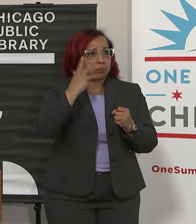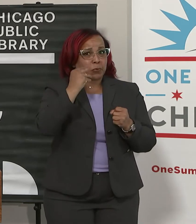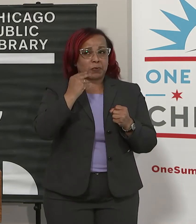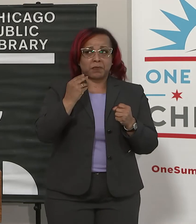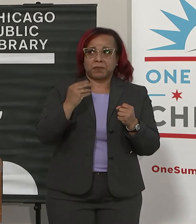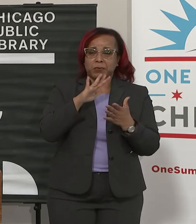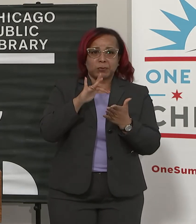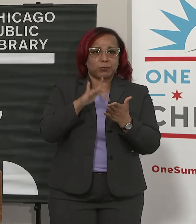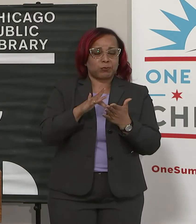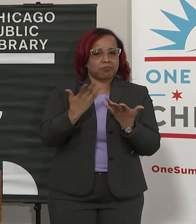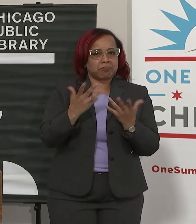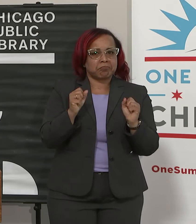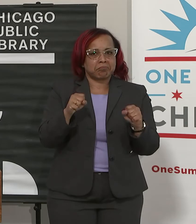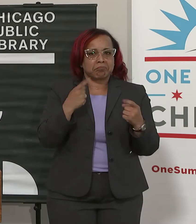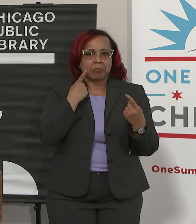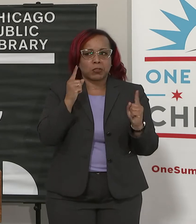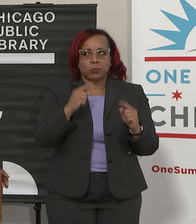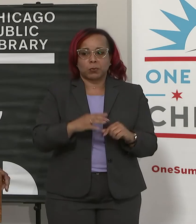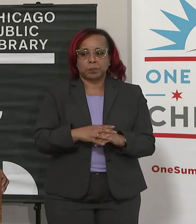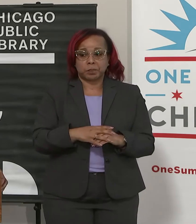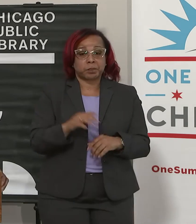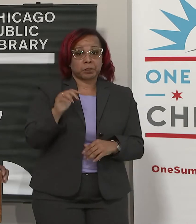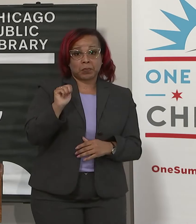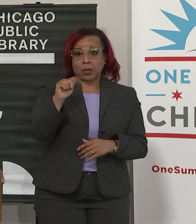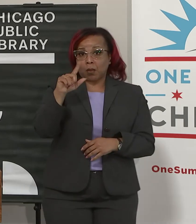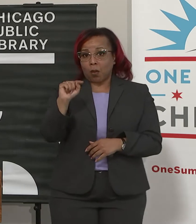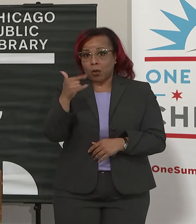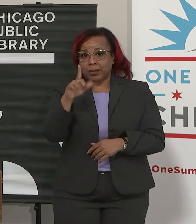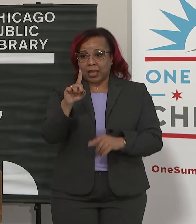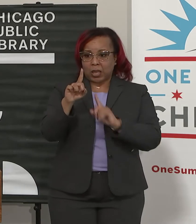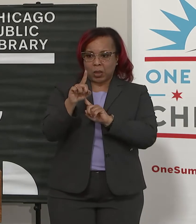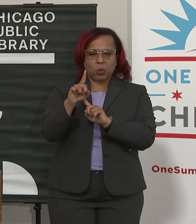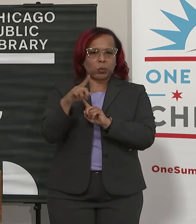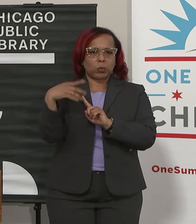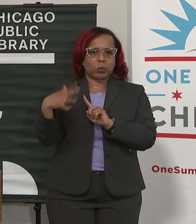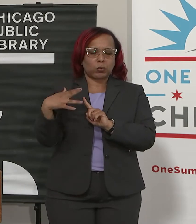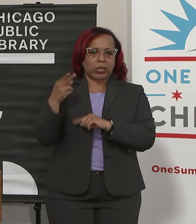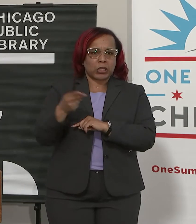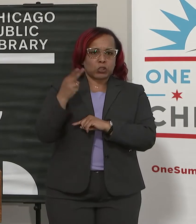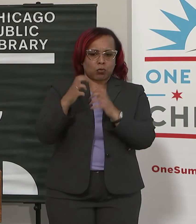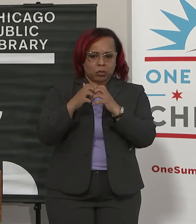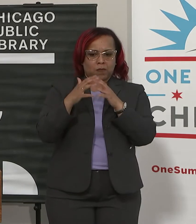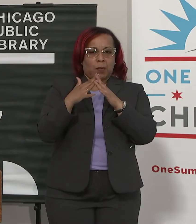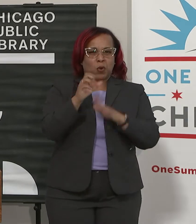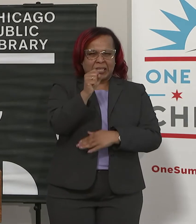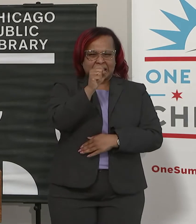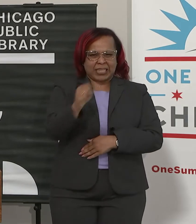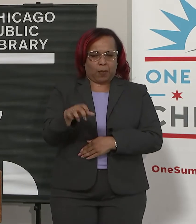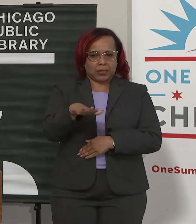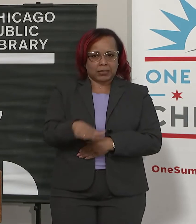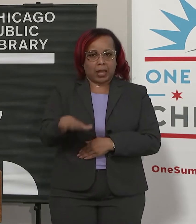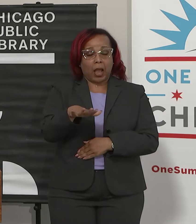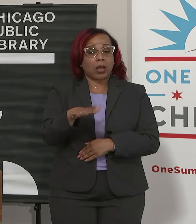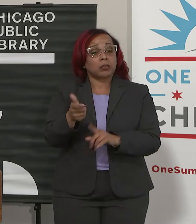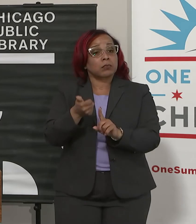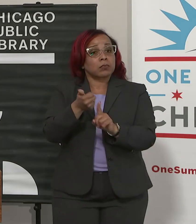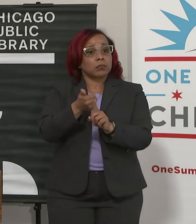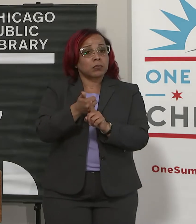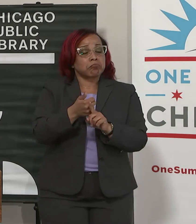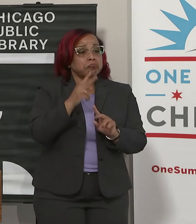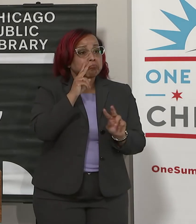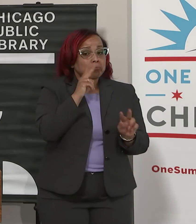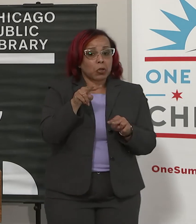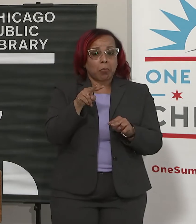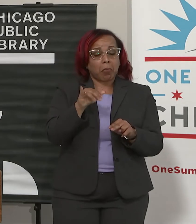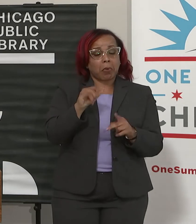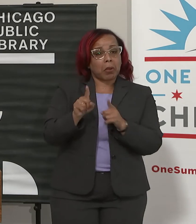center possible. Altgeld is this historic development that's on the far south side, and it's often looked